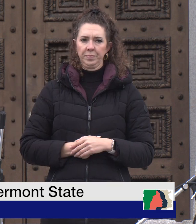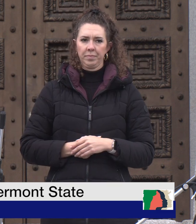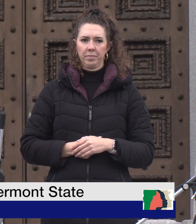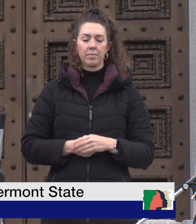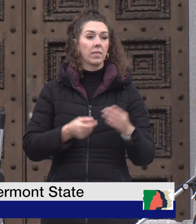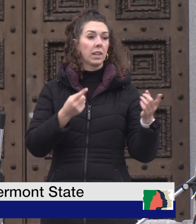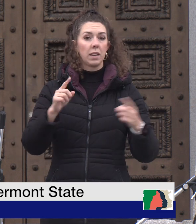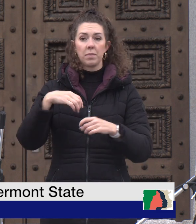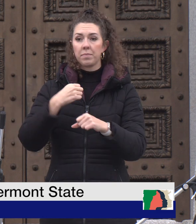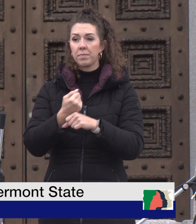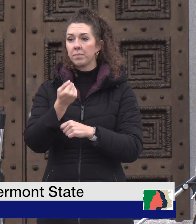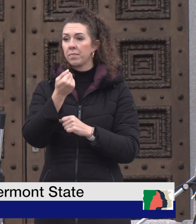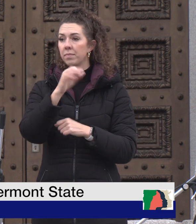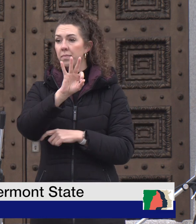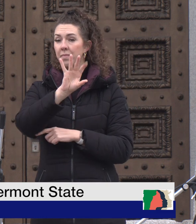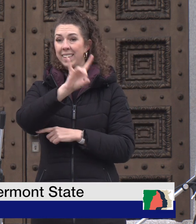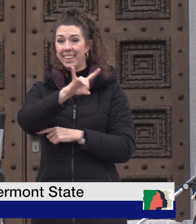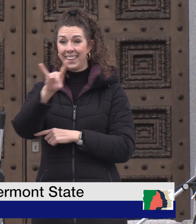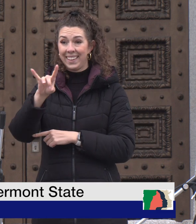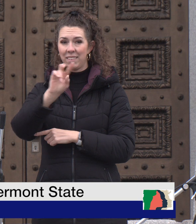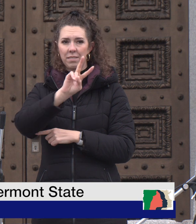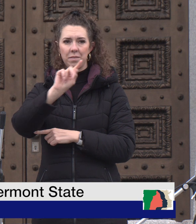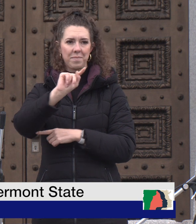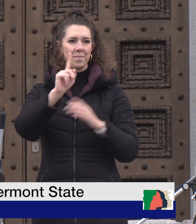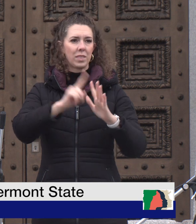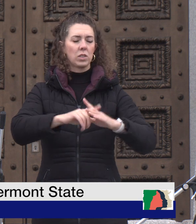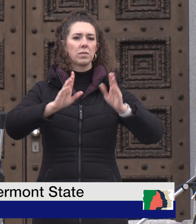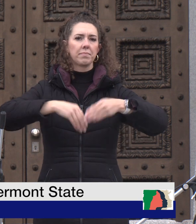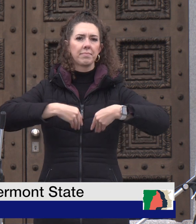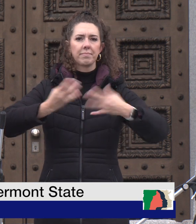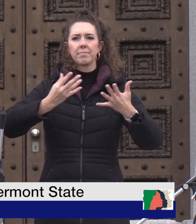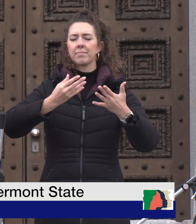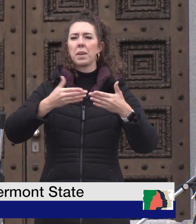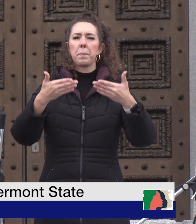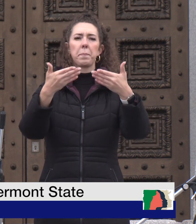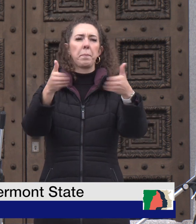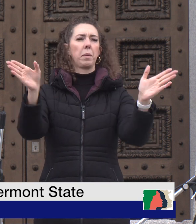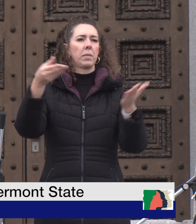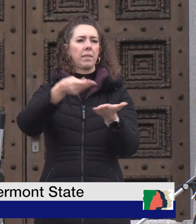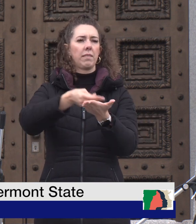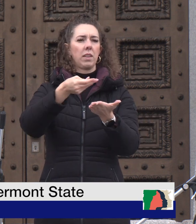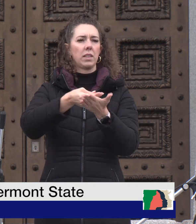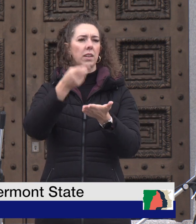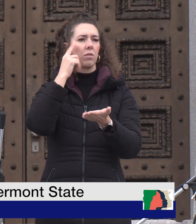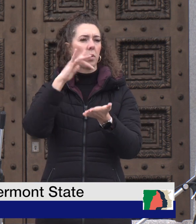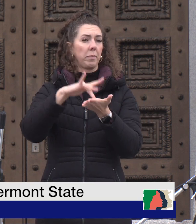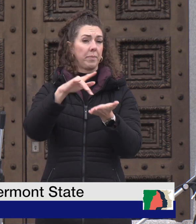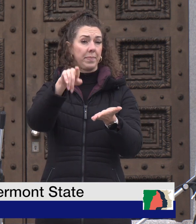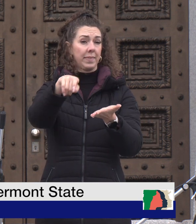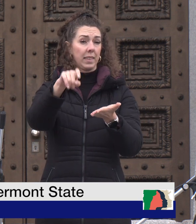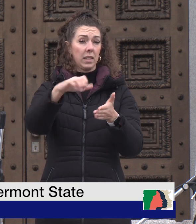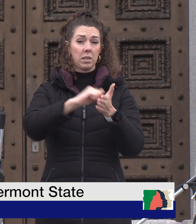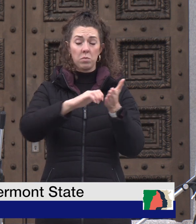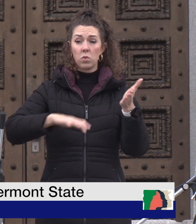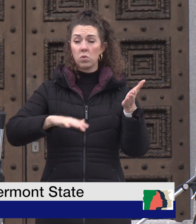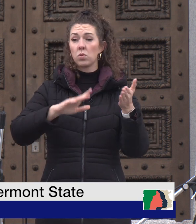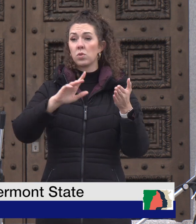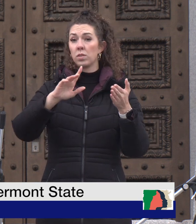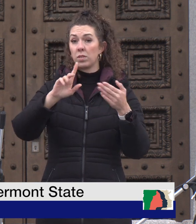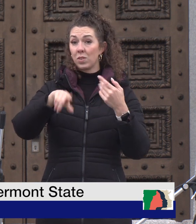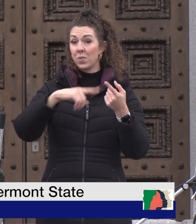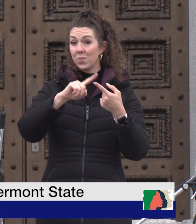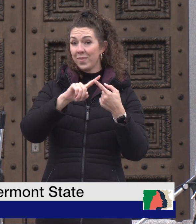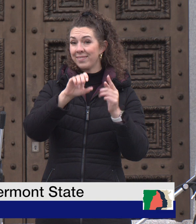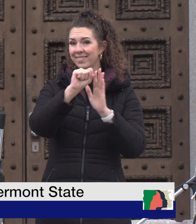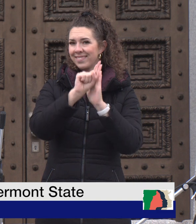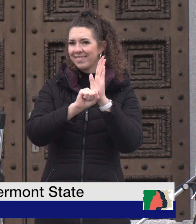1988, Vermont began providing public funding for medically necessary abortions when the state